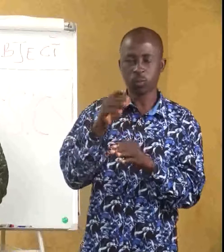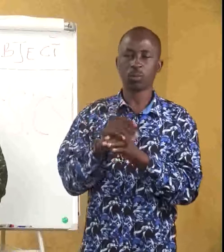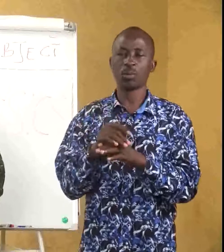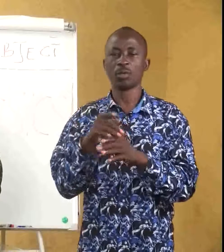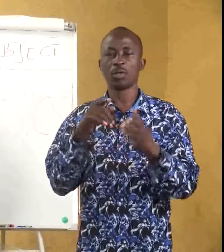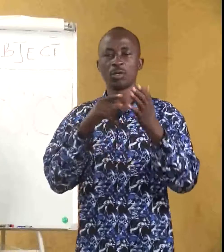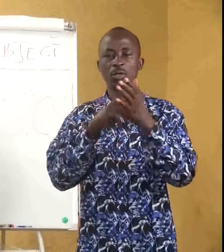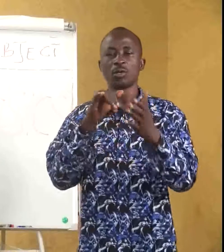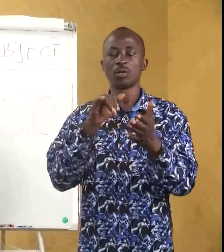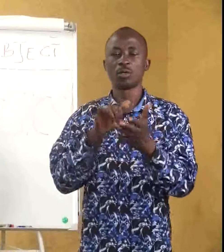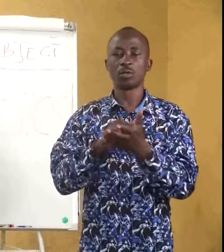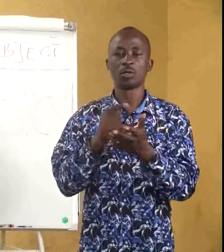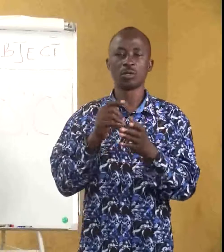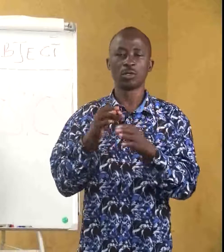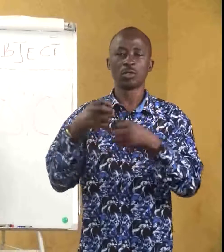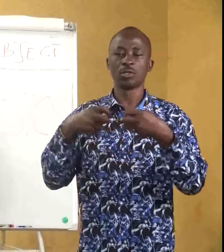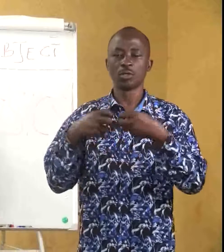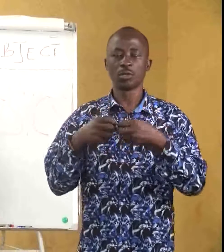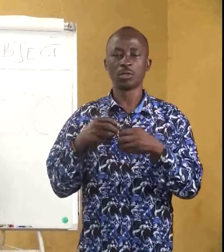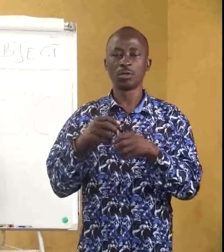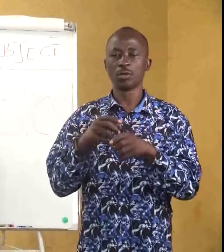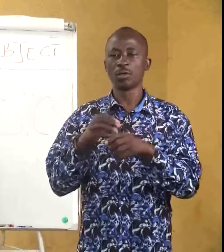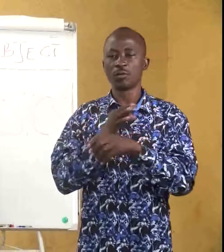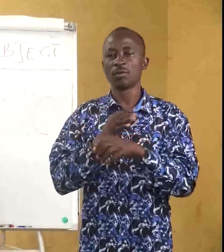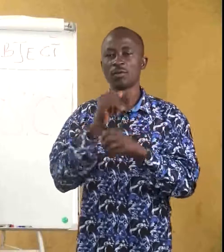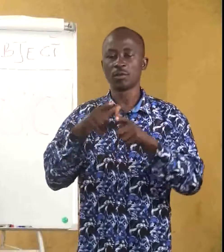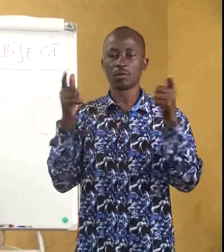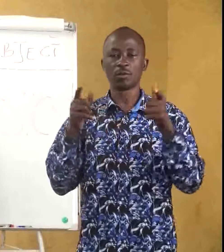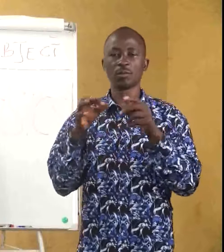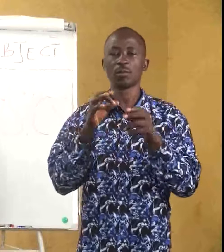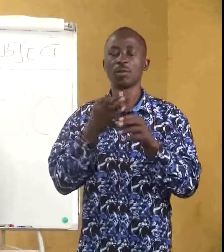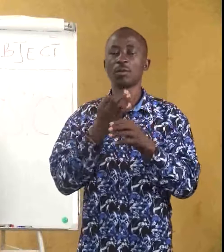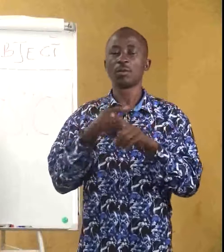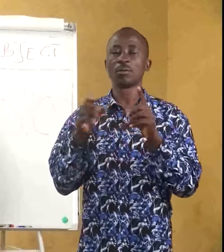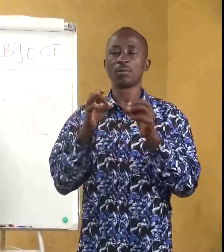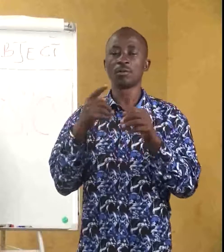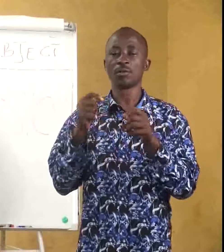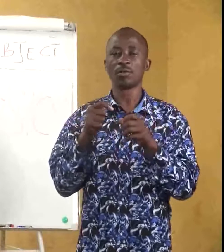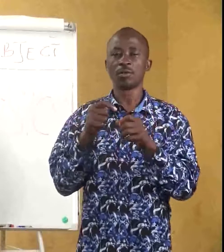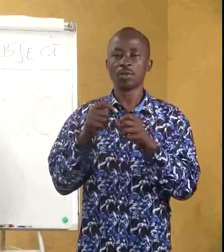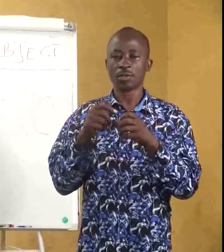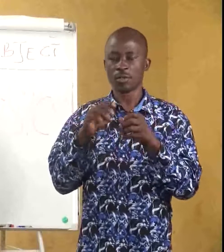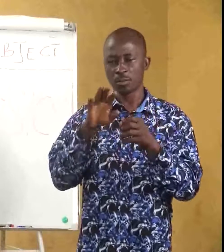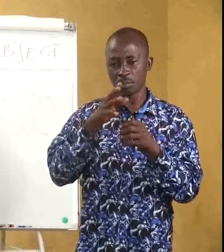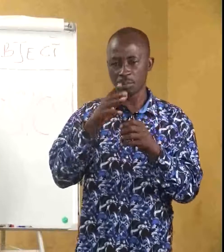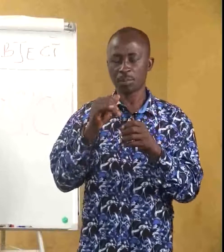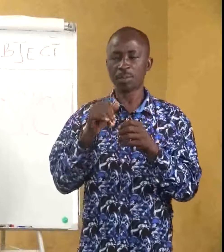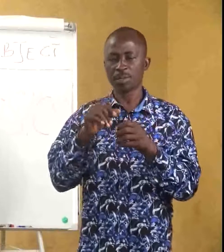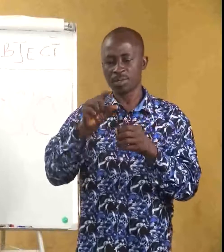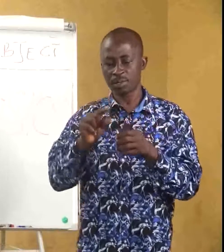electric field is greater. But if the density of the lines is less, it shows also that the electric